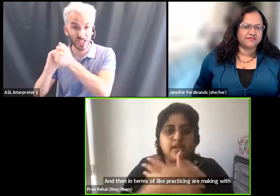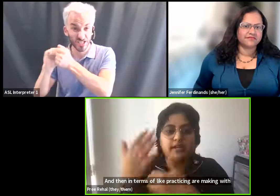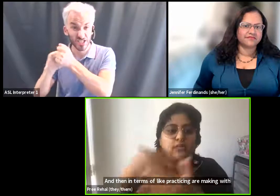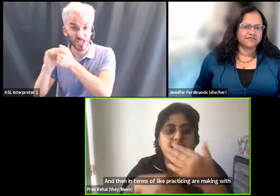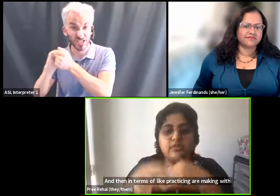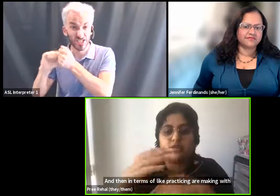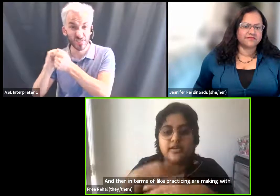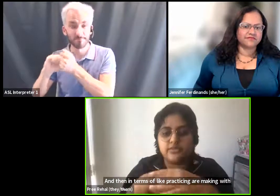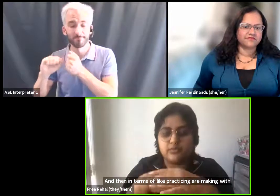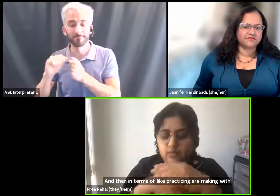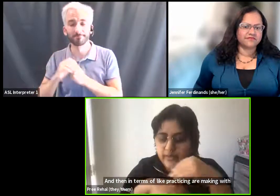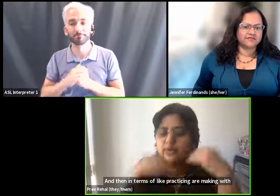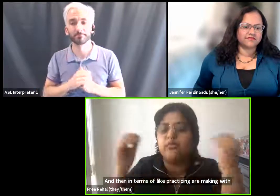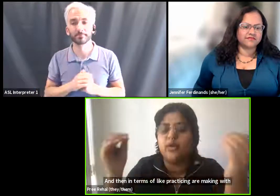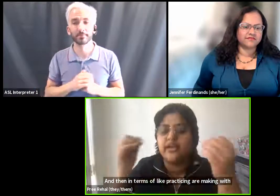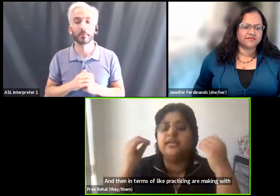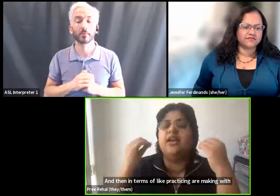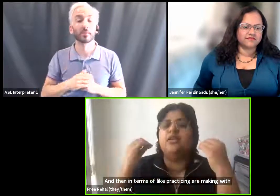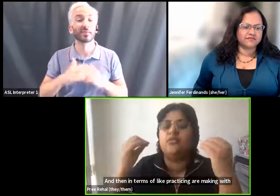in